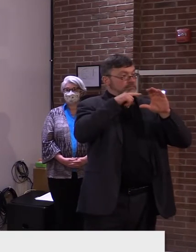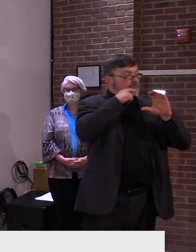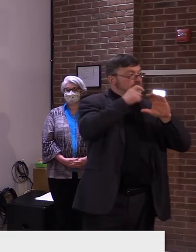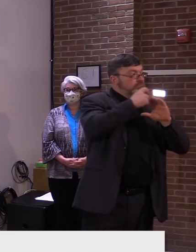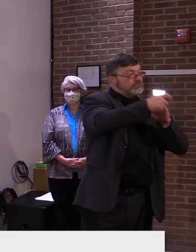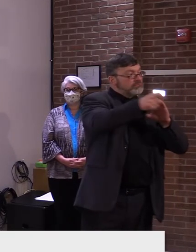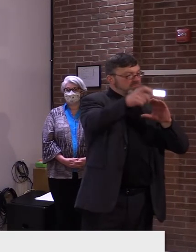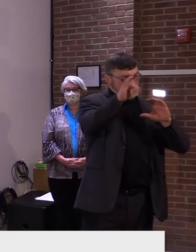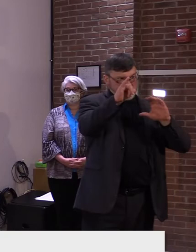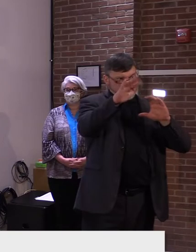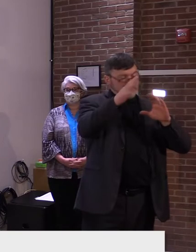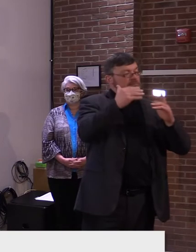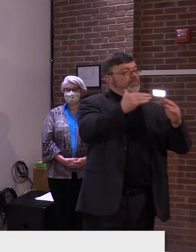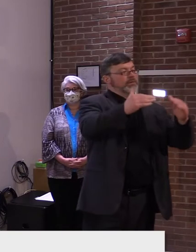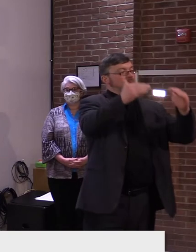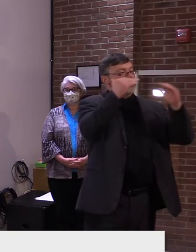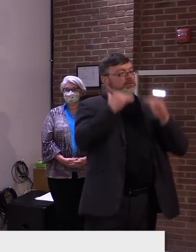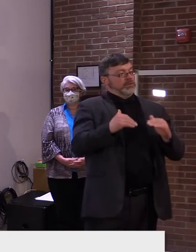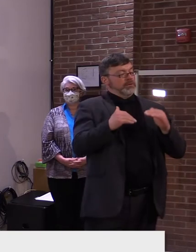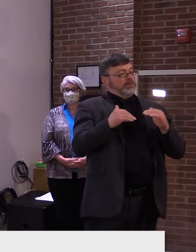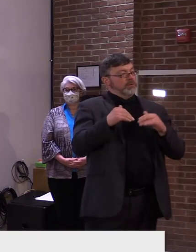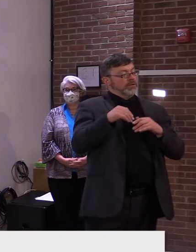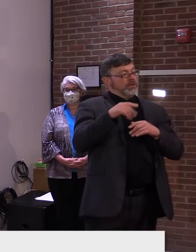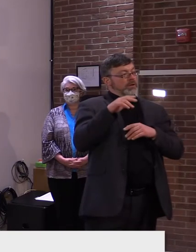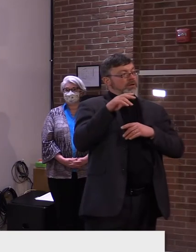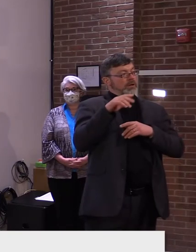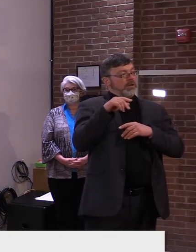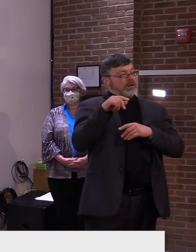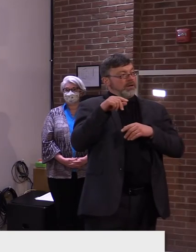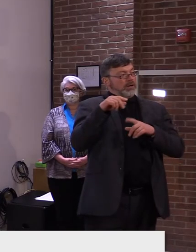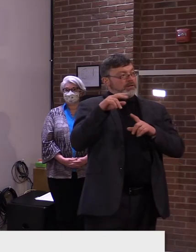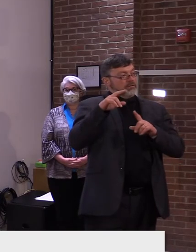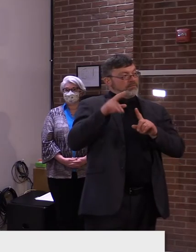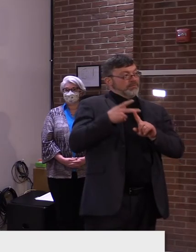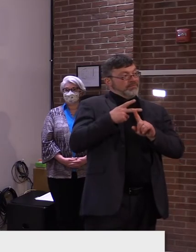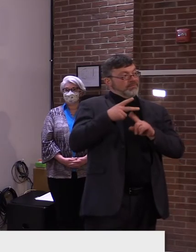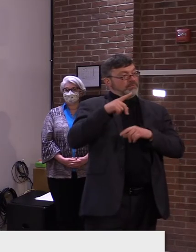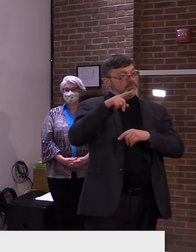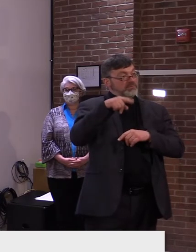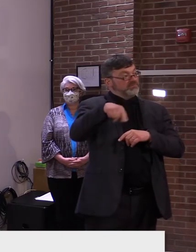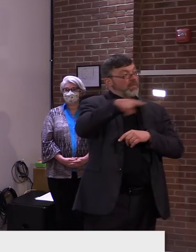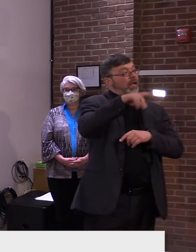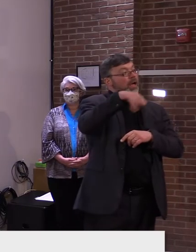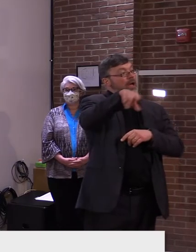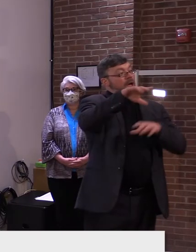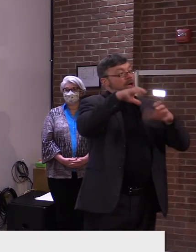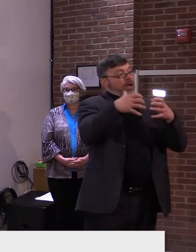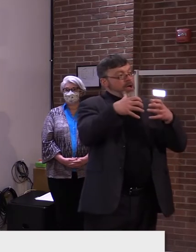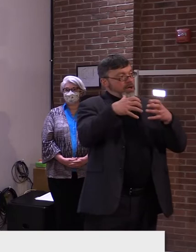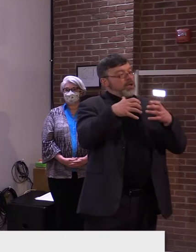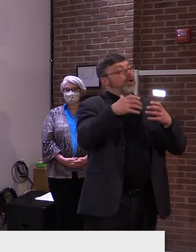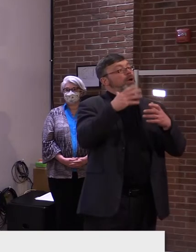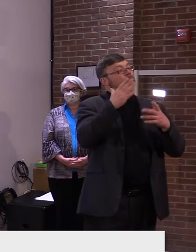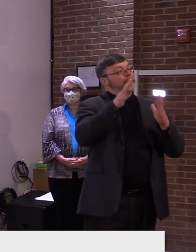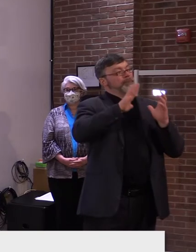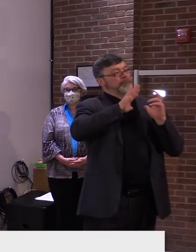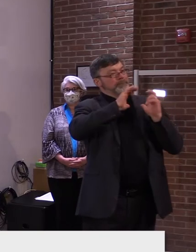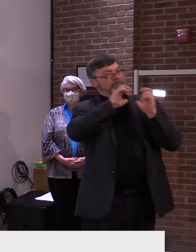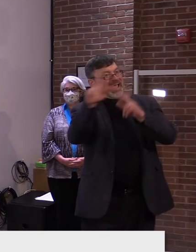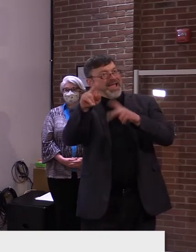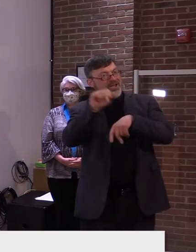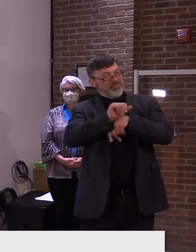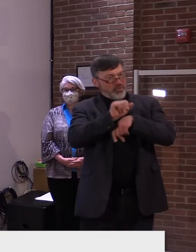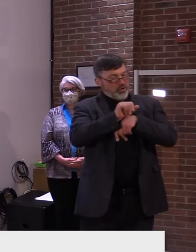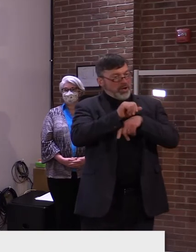work, especially in those jobs you've discussed in hospitality, et cetera. Are you concerned at all